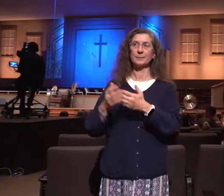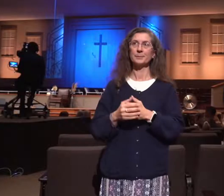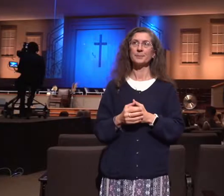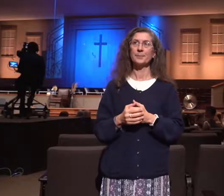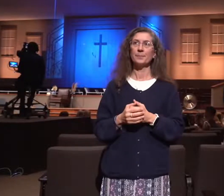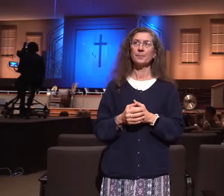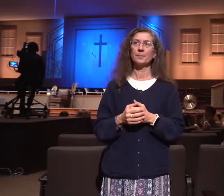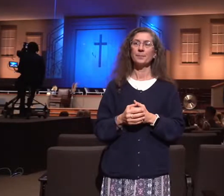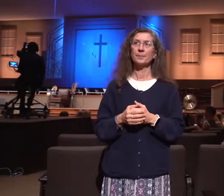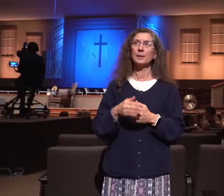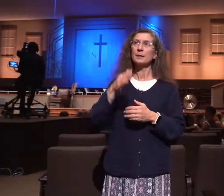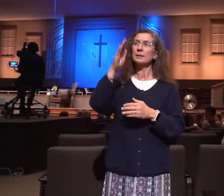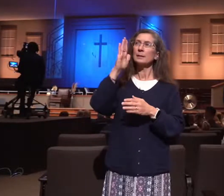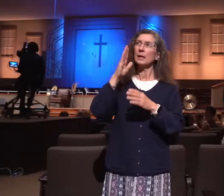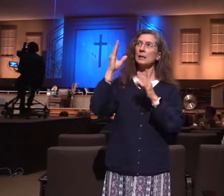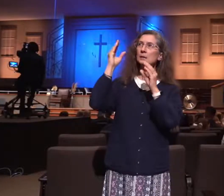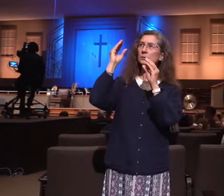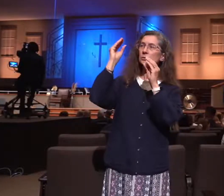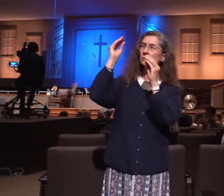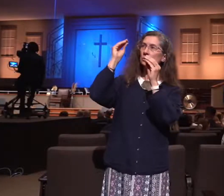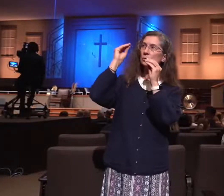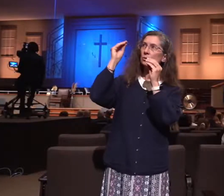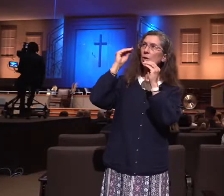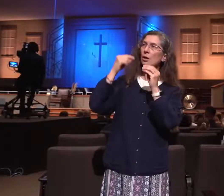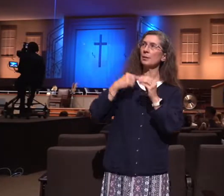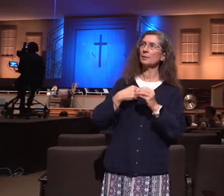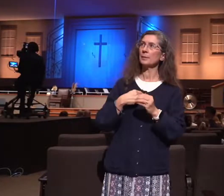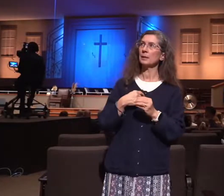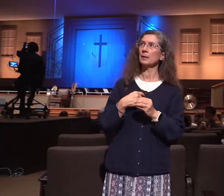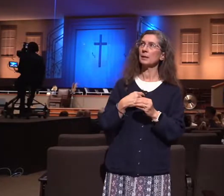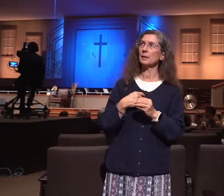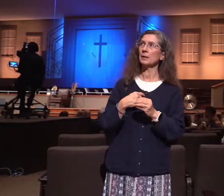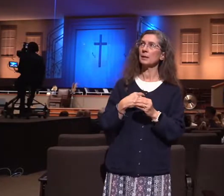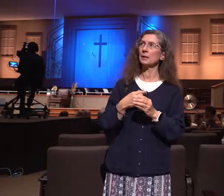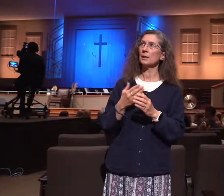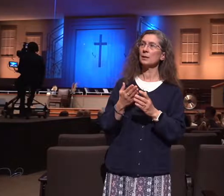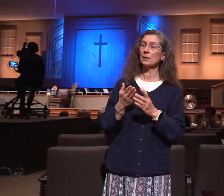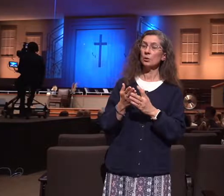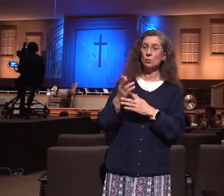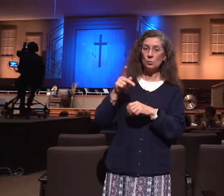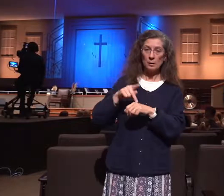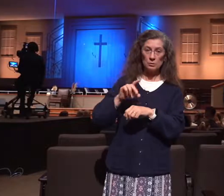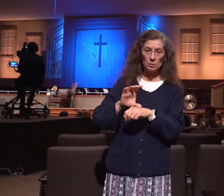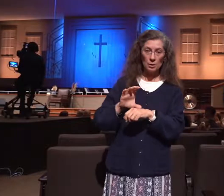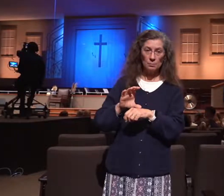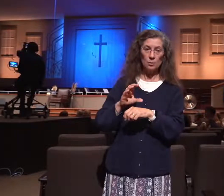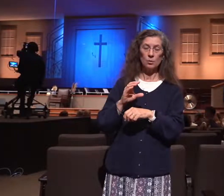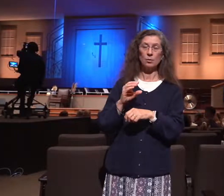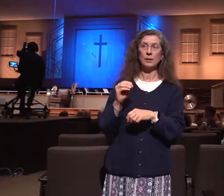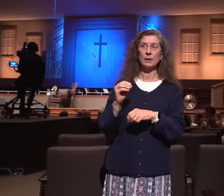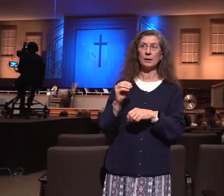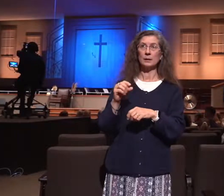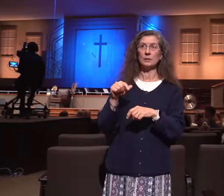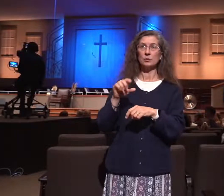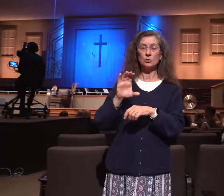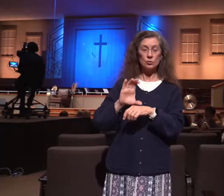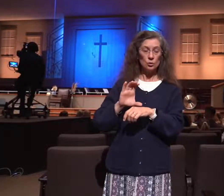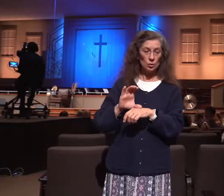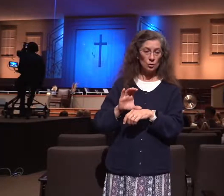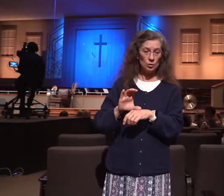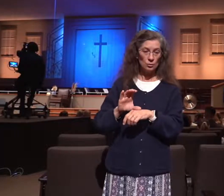And God taught me through Dr. Paul Chappell in Lancaster Baptist Church. And by the way, thank